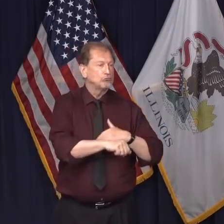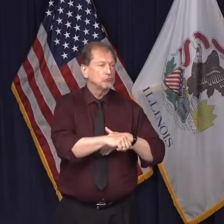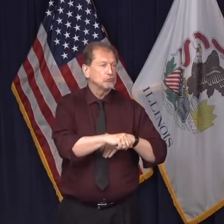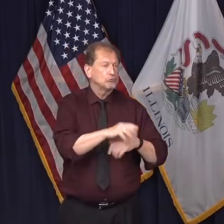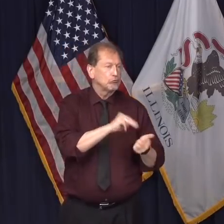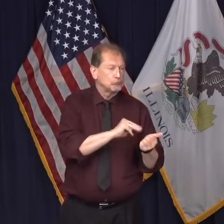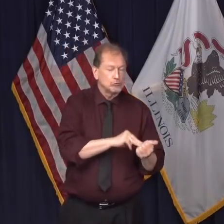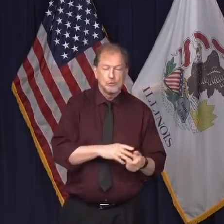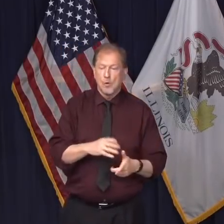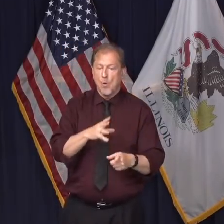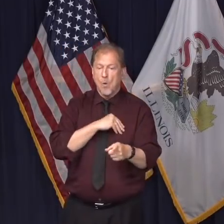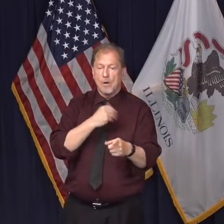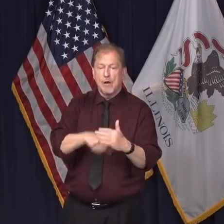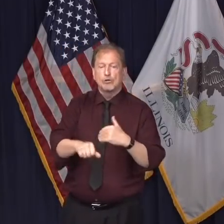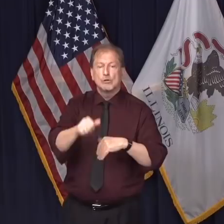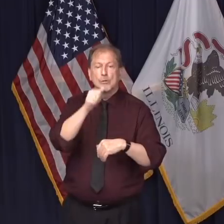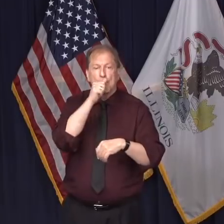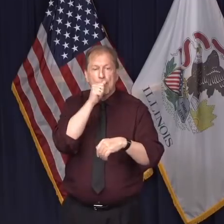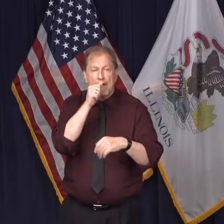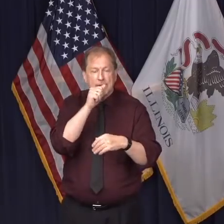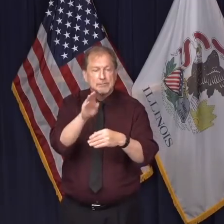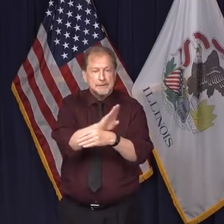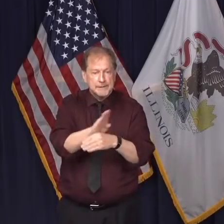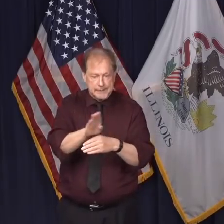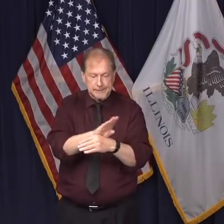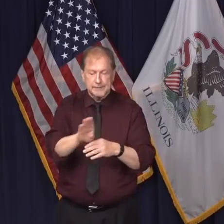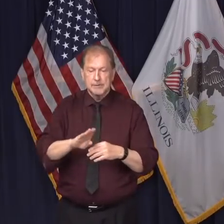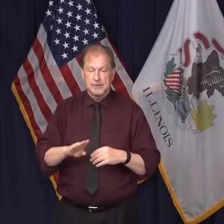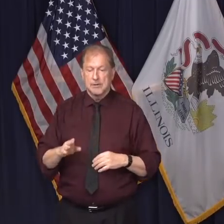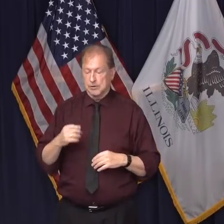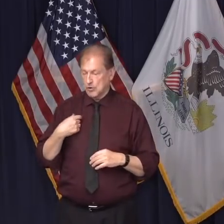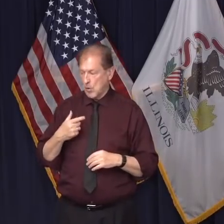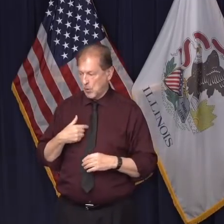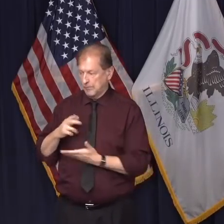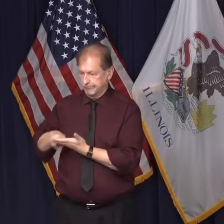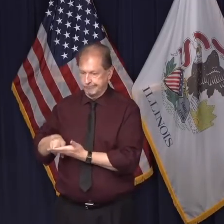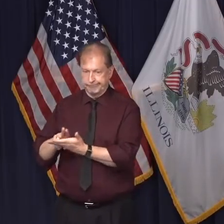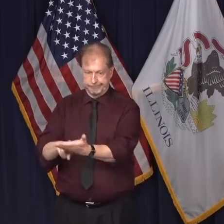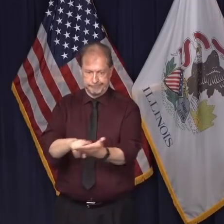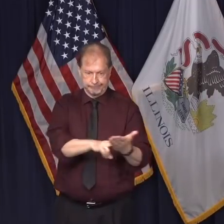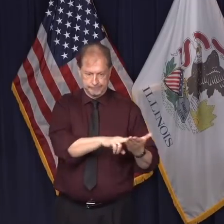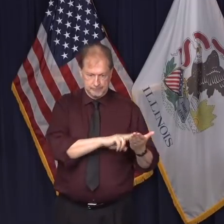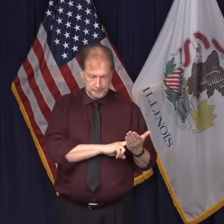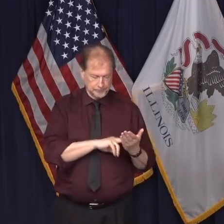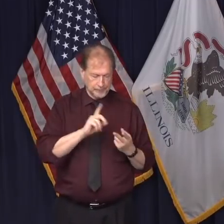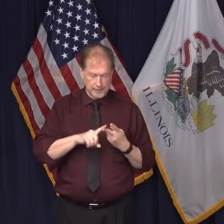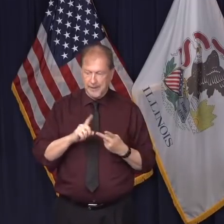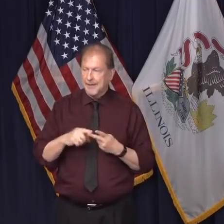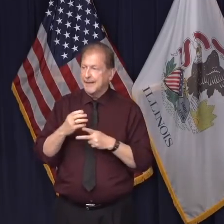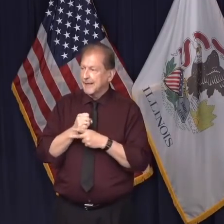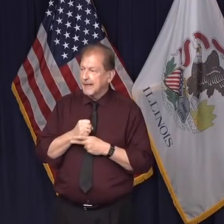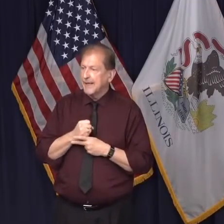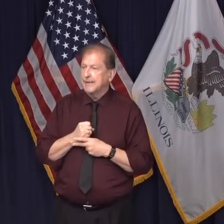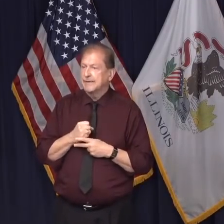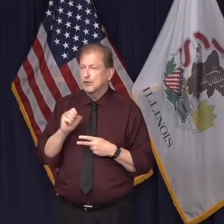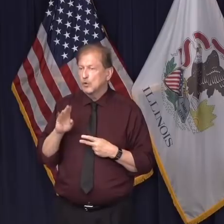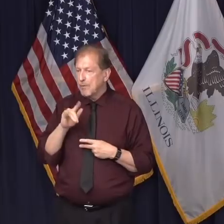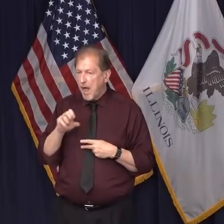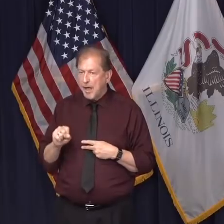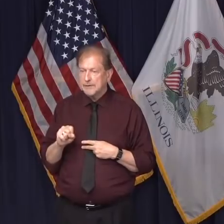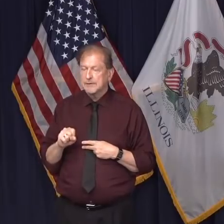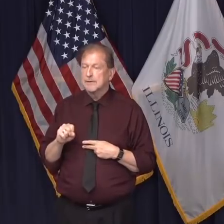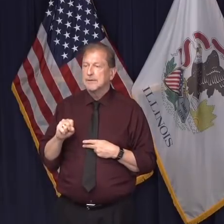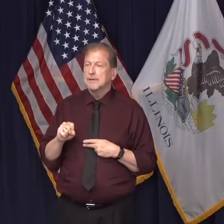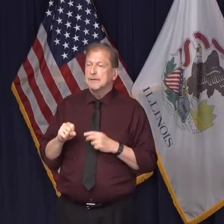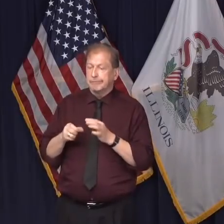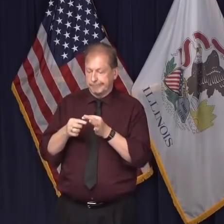labs, is part of our effort to scale up. Obtaining swabs, I mean, you've heard me say this over and over, how will we scale